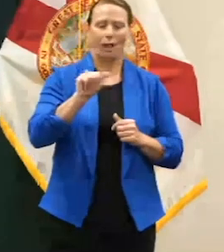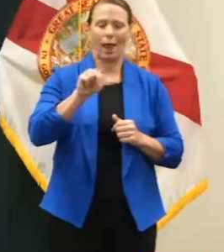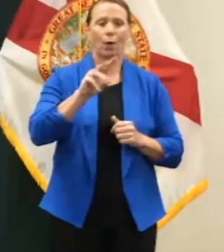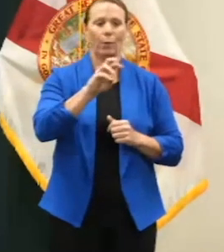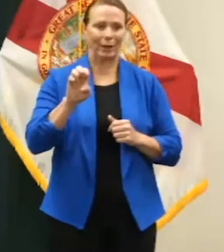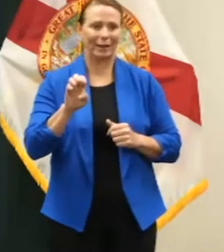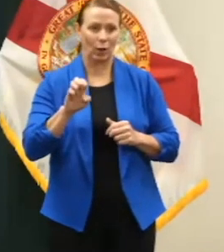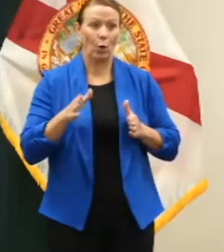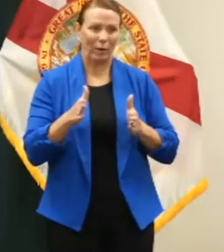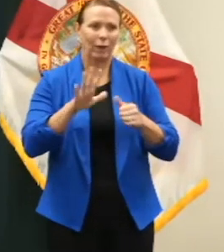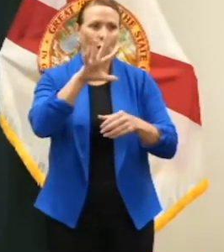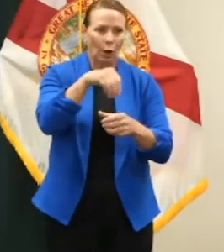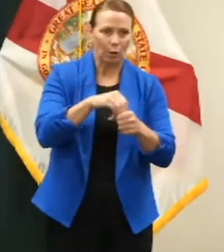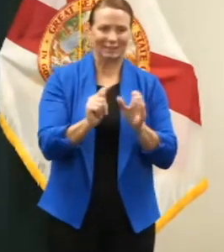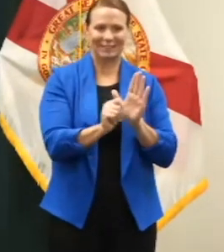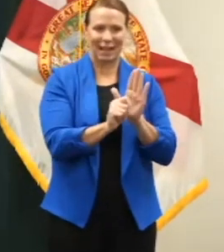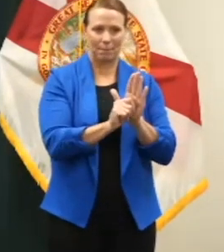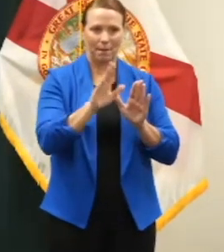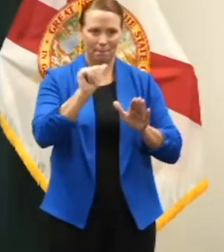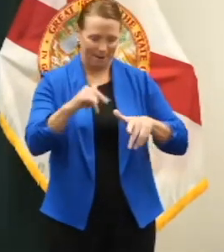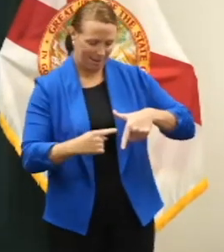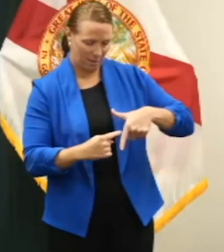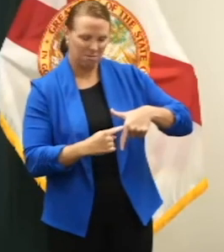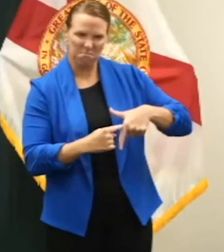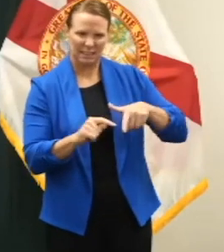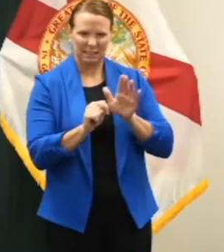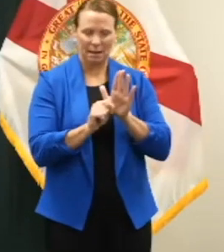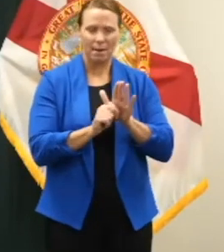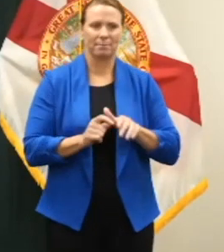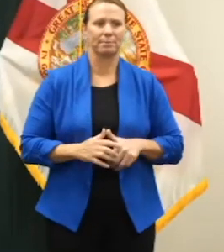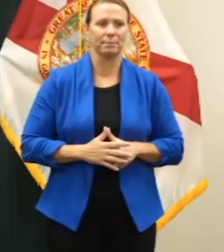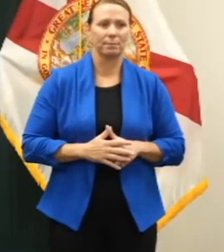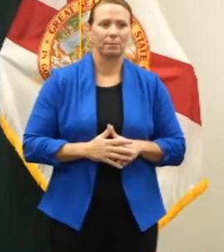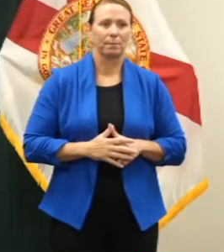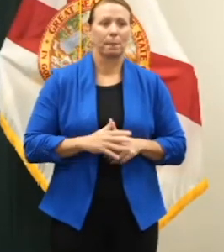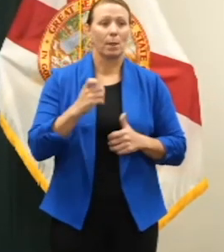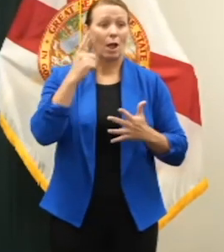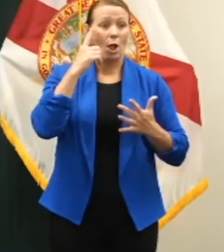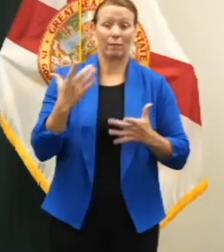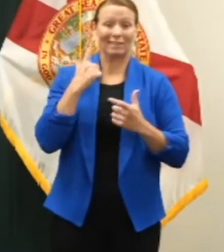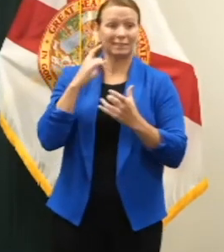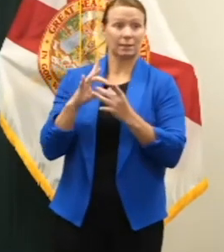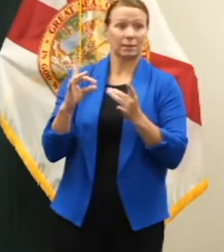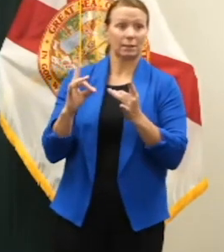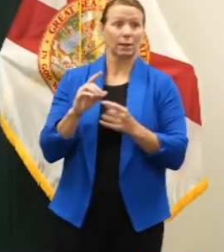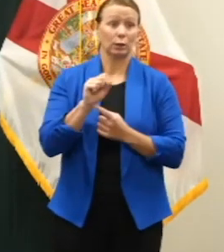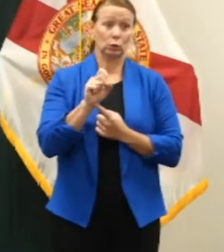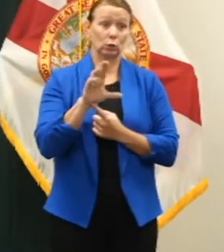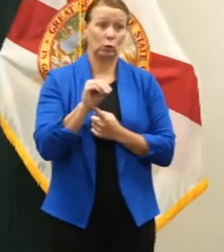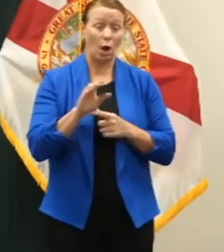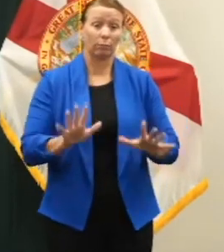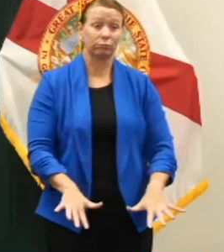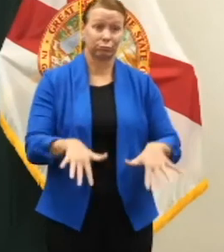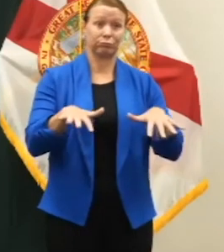When we talk about storm surge warnings, the governor mentioned it, but I just got to put an exclamation point on it. Storm surge and freshwater flooding are the number